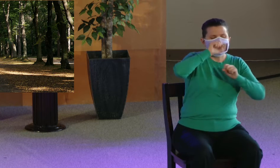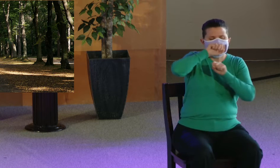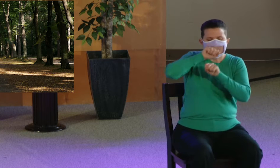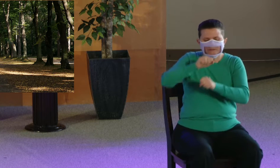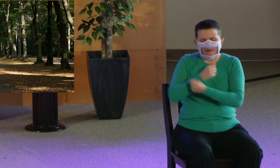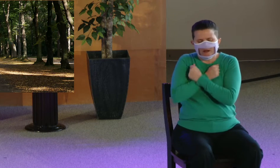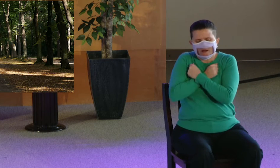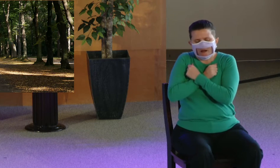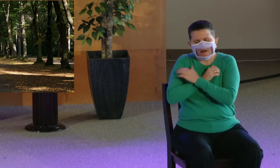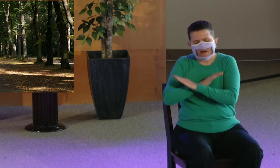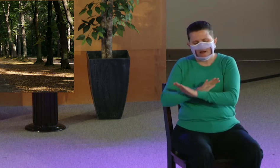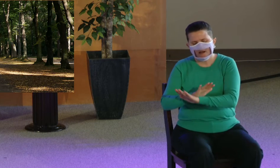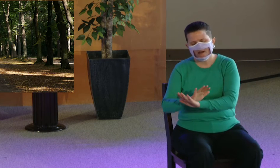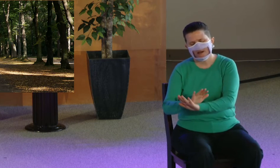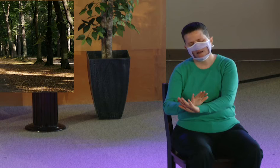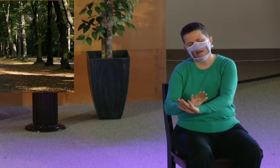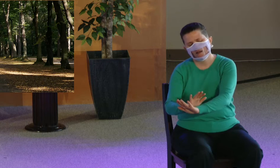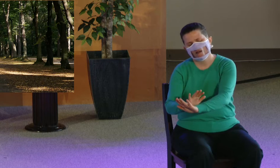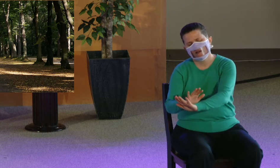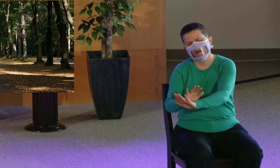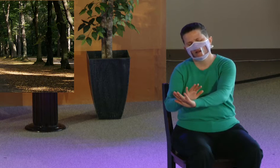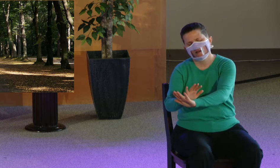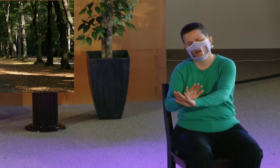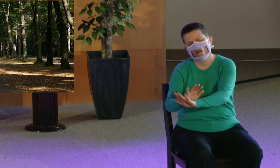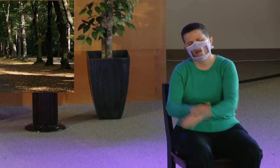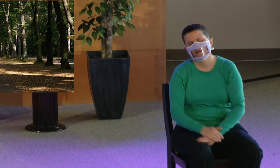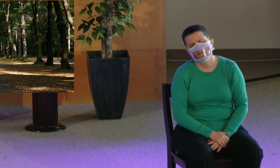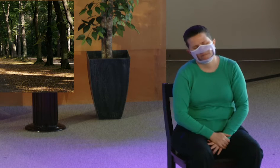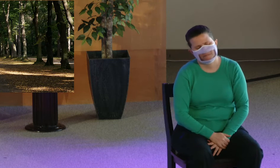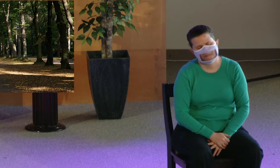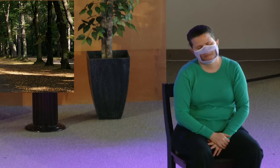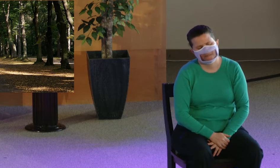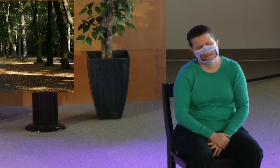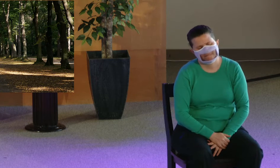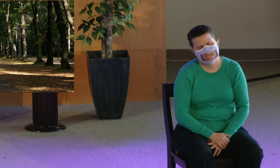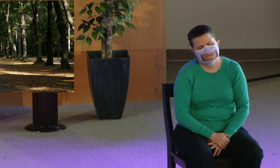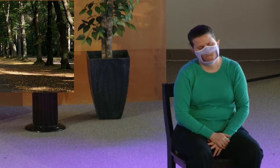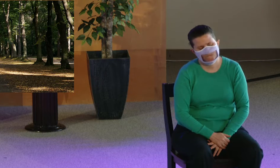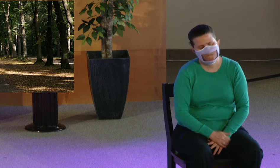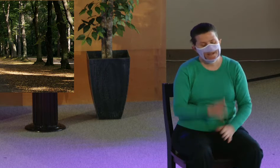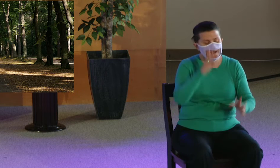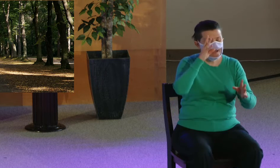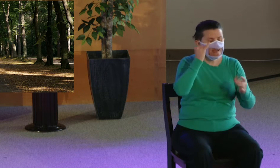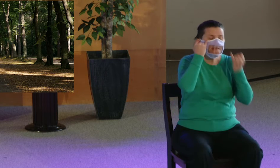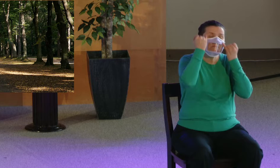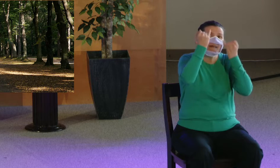exhale, love, love, love. And imagine that love